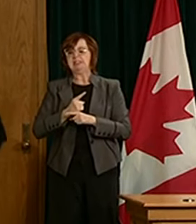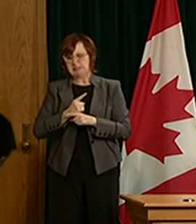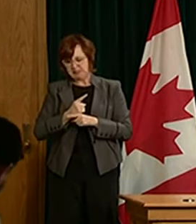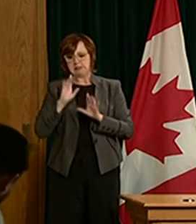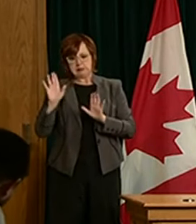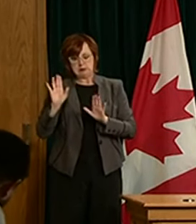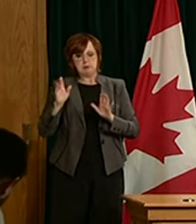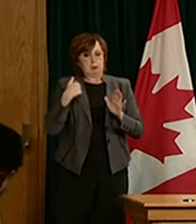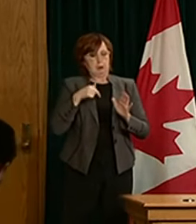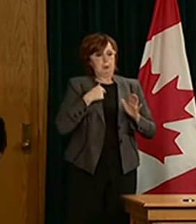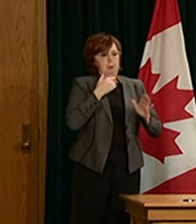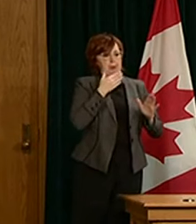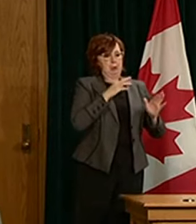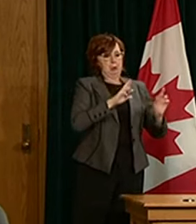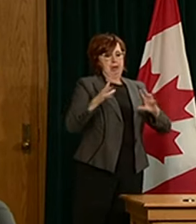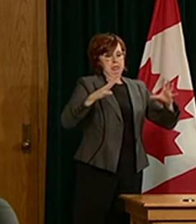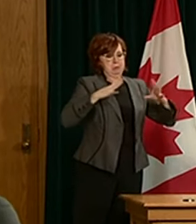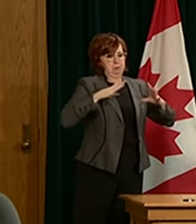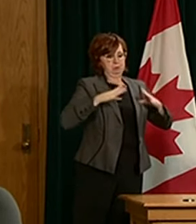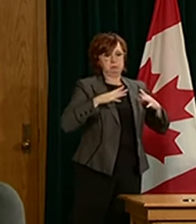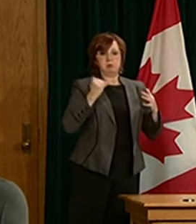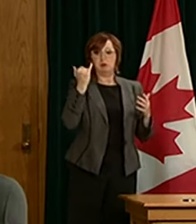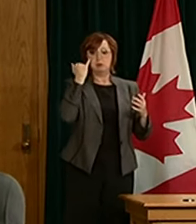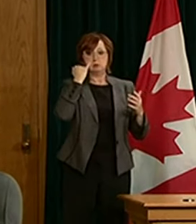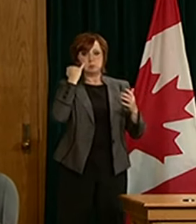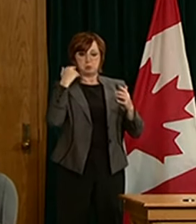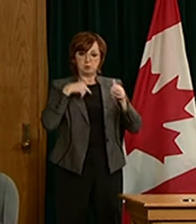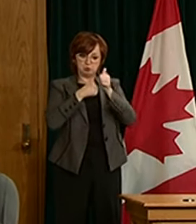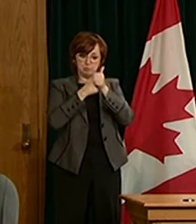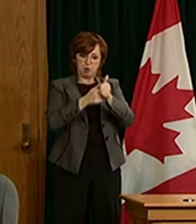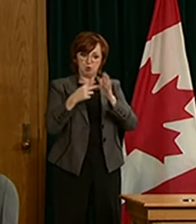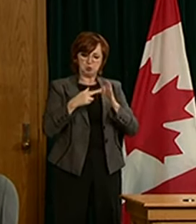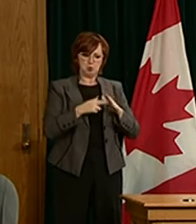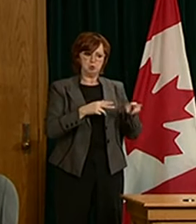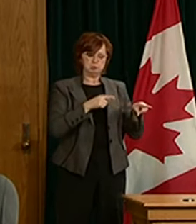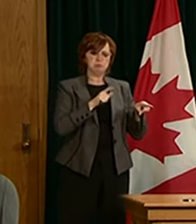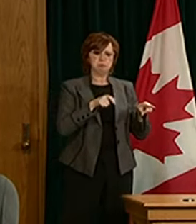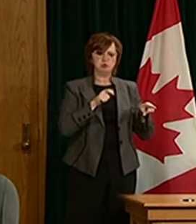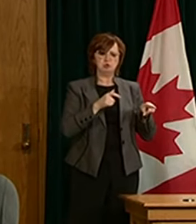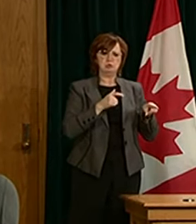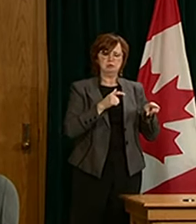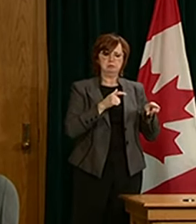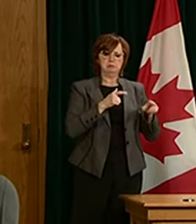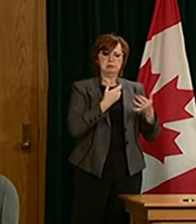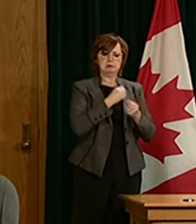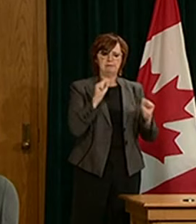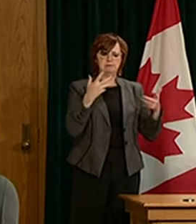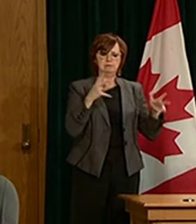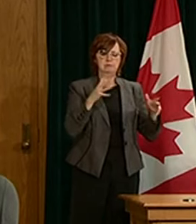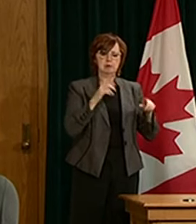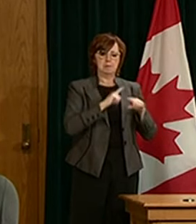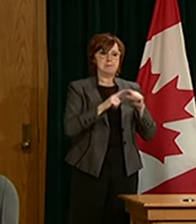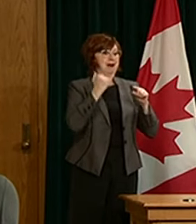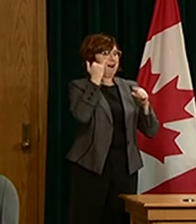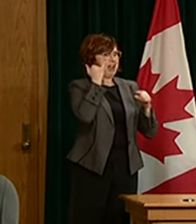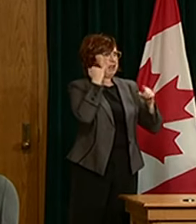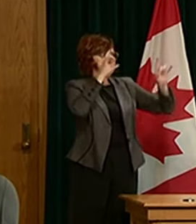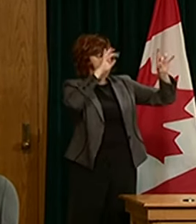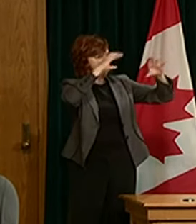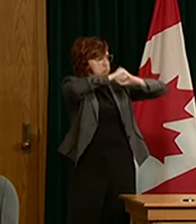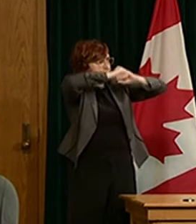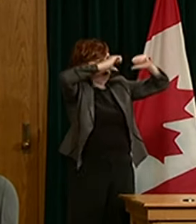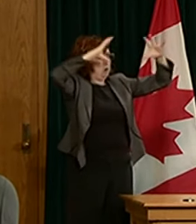continuing with our current levels of COVID-19 measures. In this scenario, in the high range scenario, if it were to be applied